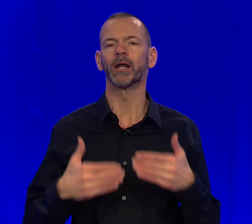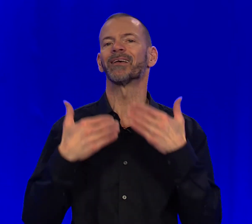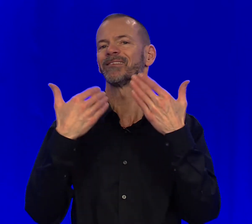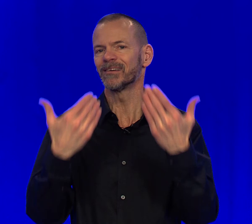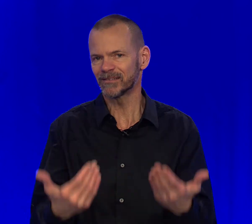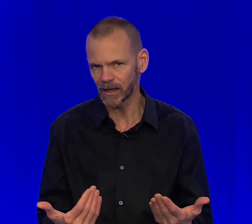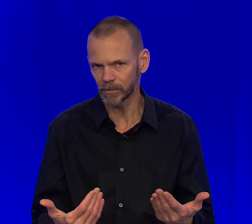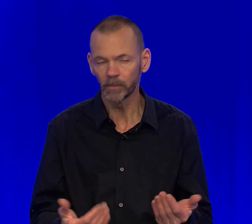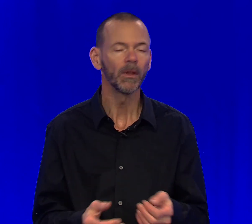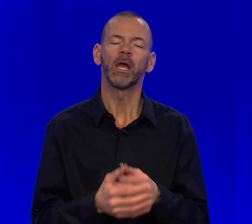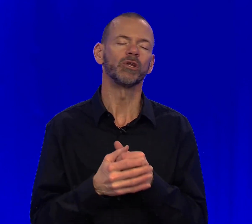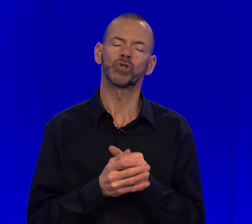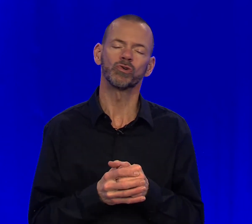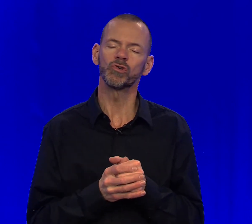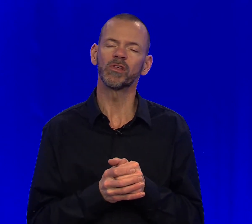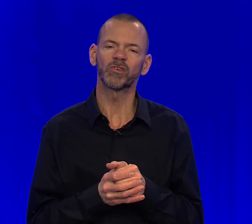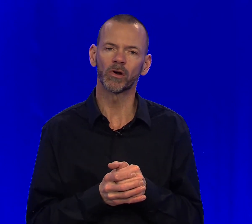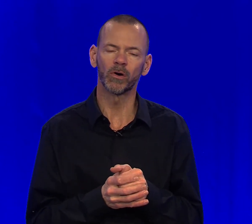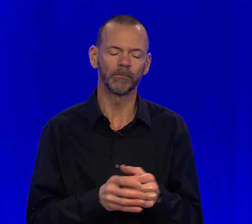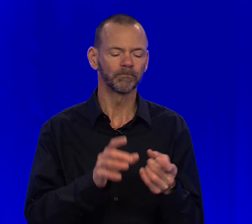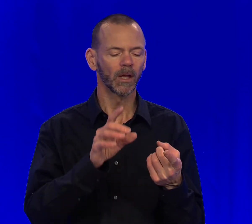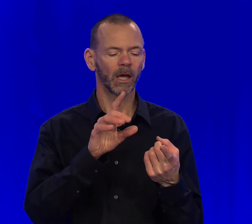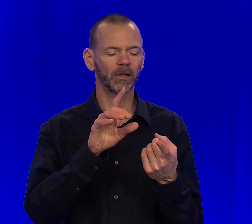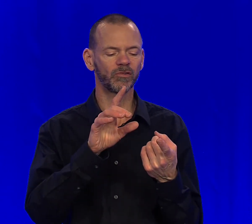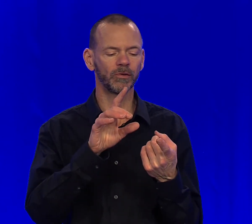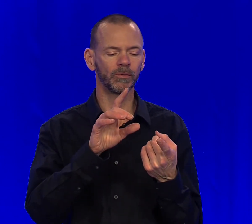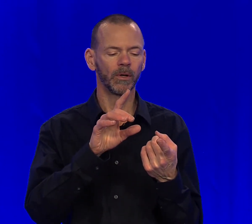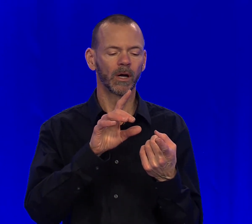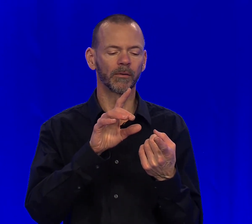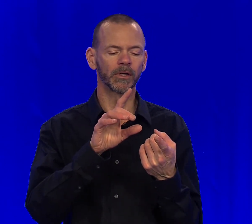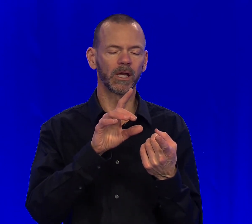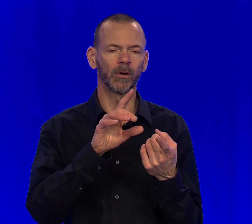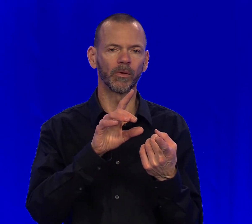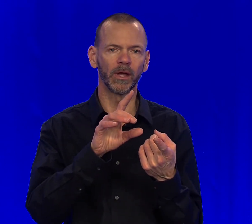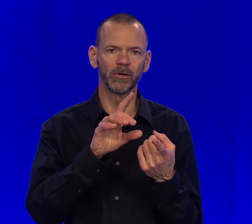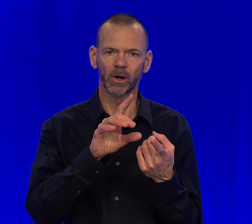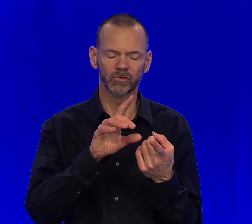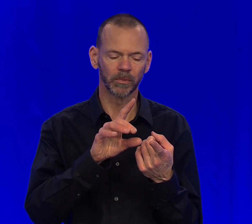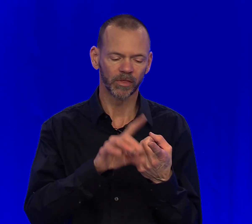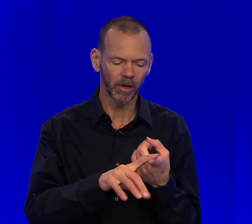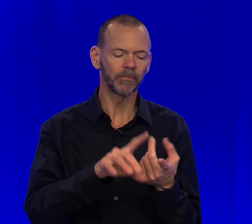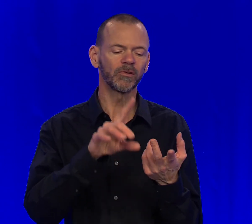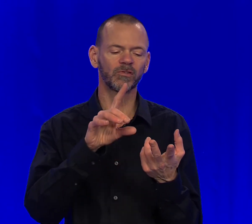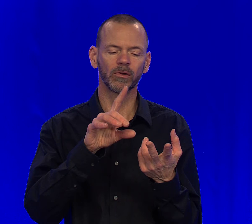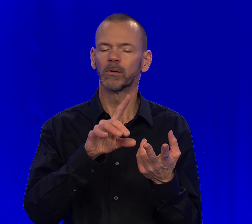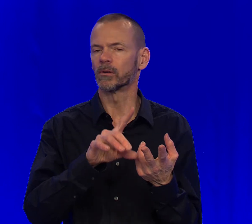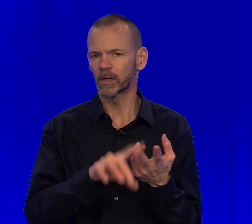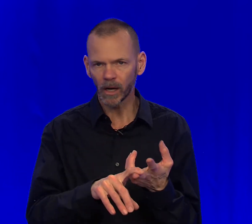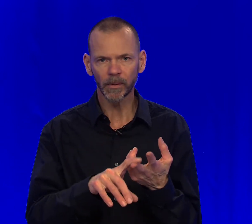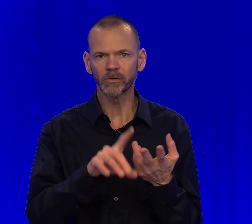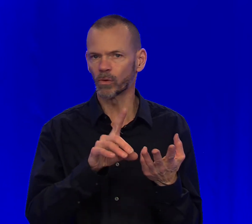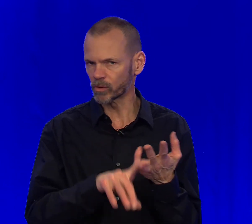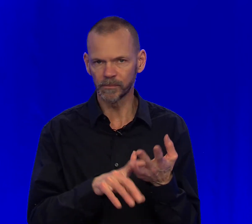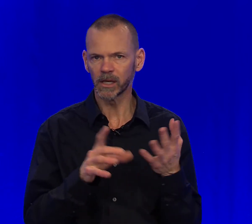As an example, and you shouldn't do this at home unless you are under care with a knowledgeable therapist or chiropractor or orthopedic,